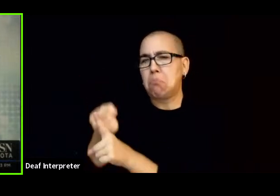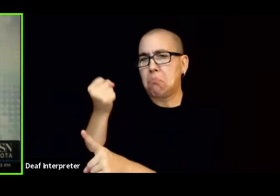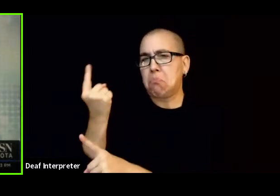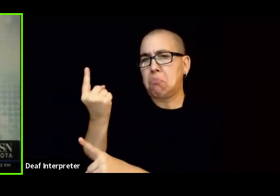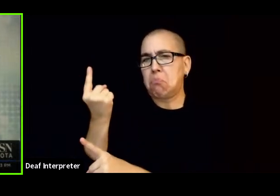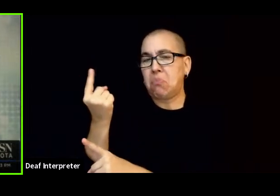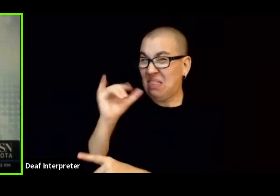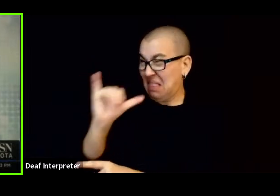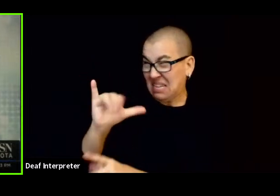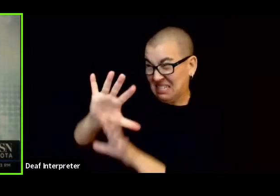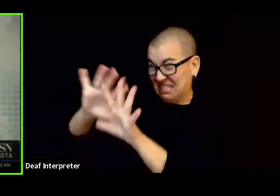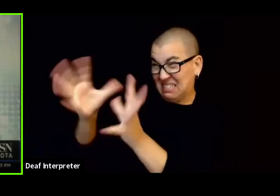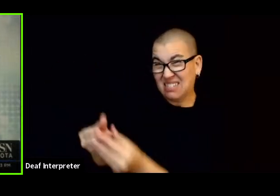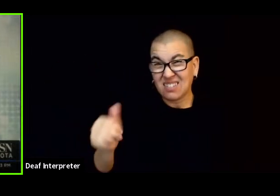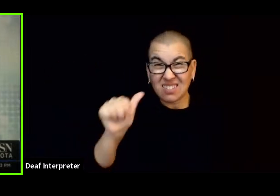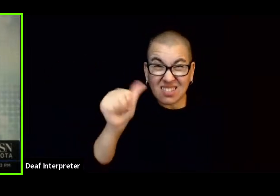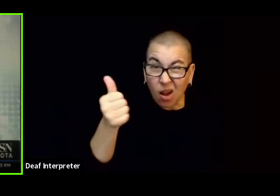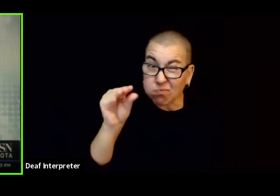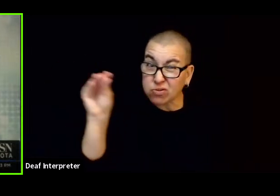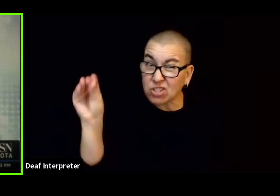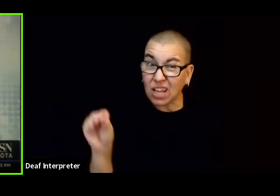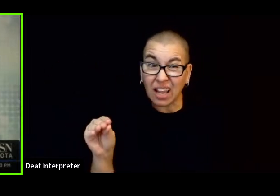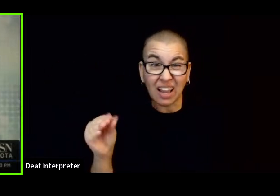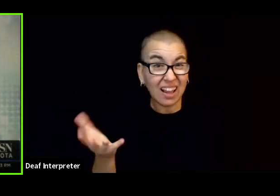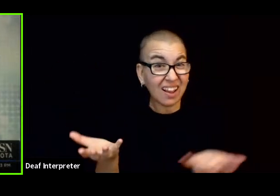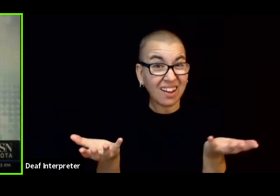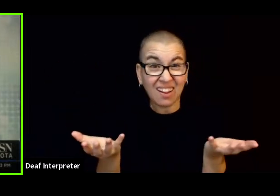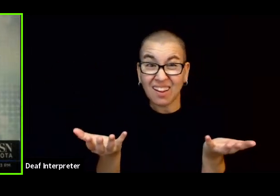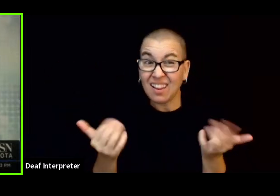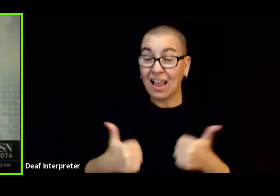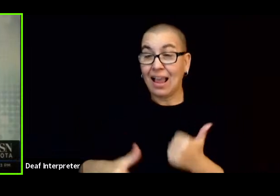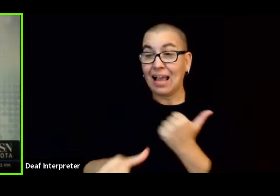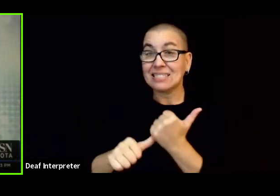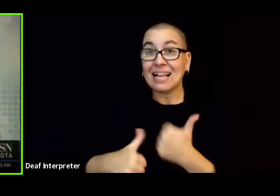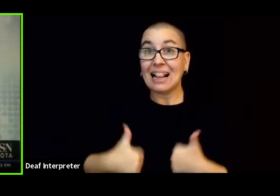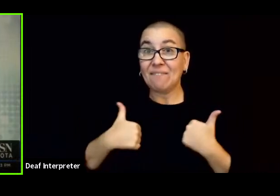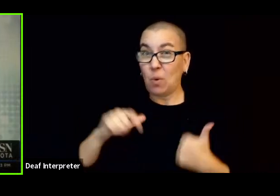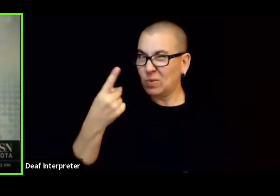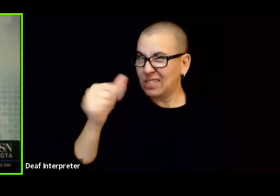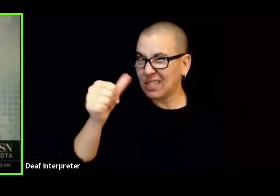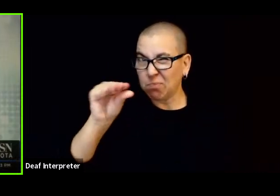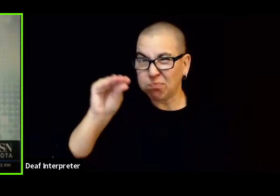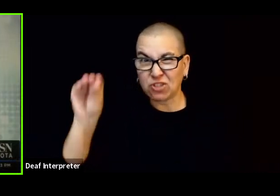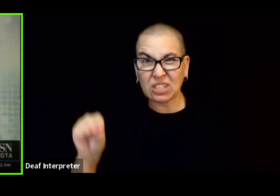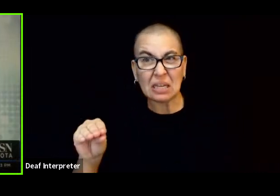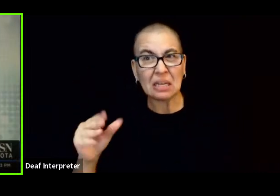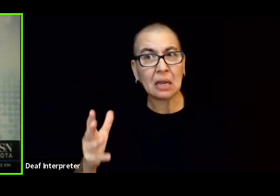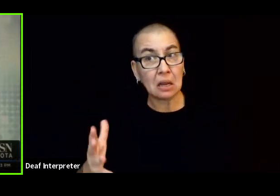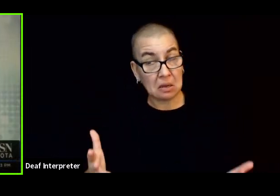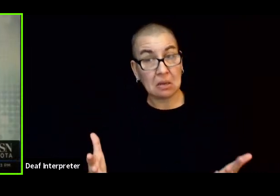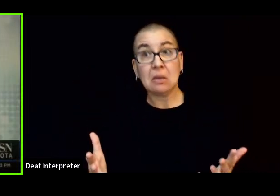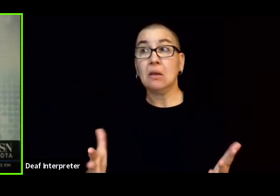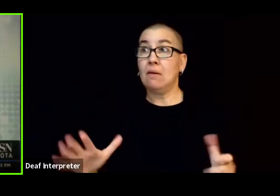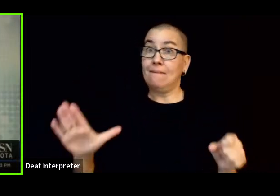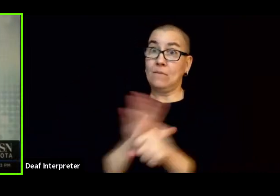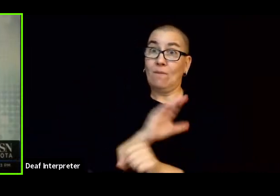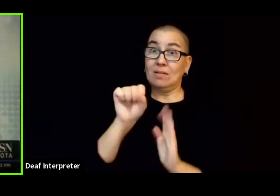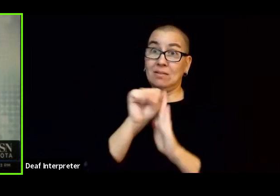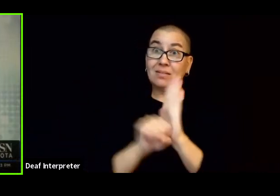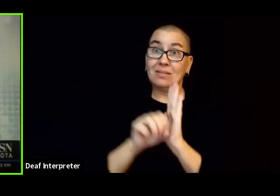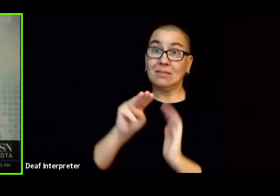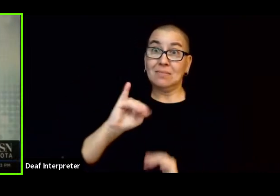Of Minnesota's 1,692 assisted living facilities, 60% have never had a reported